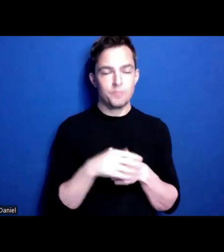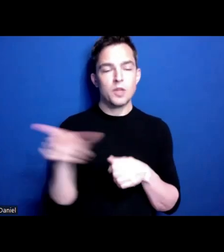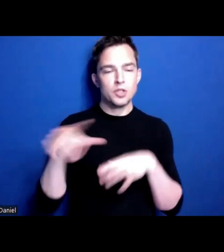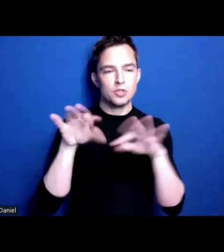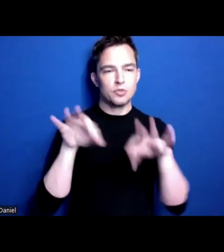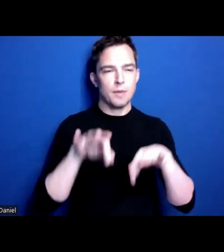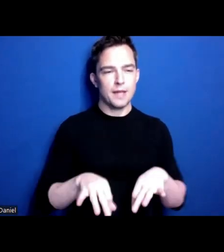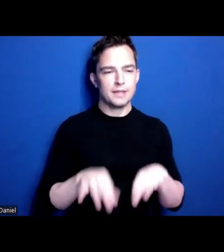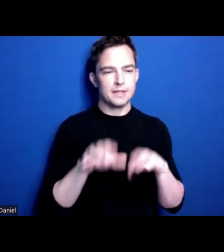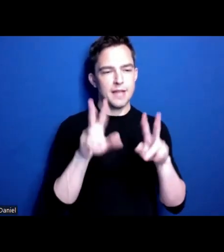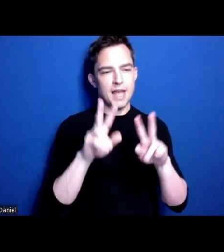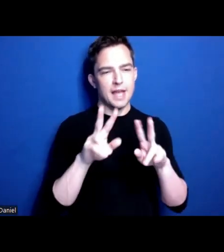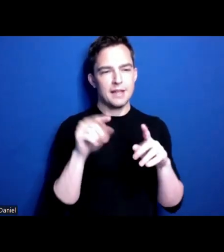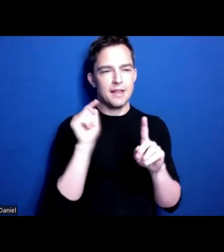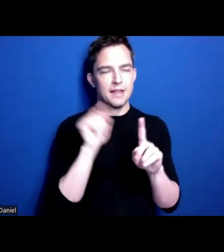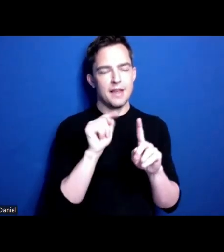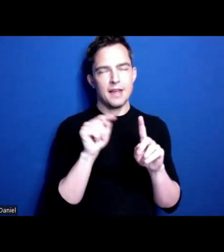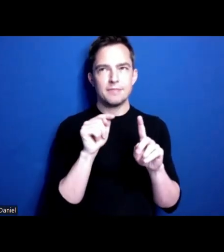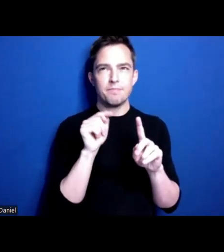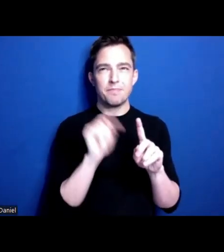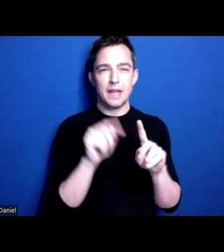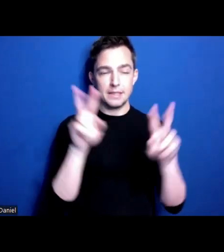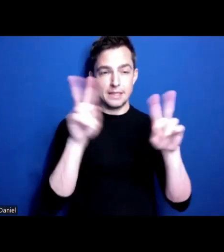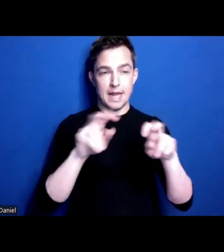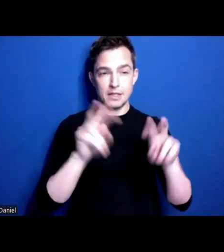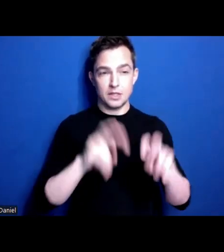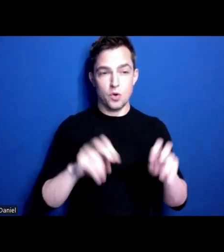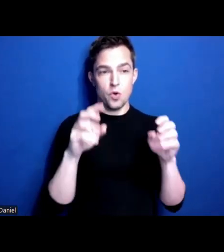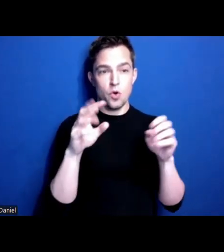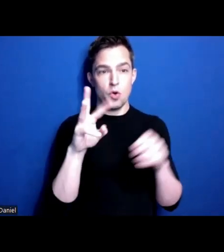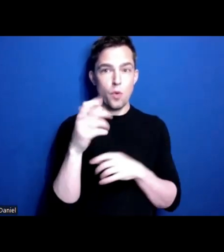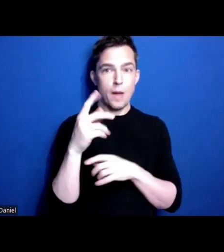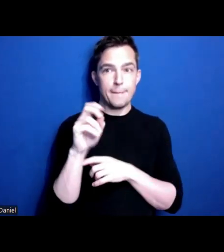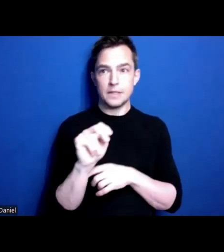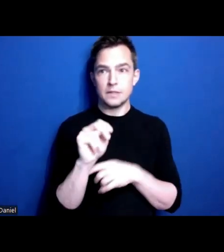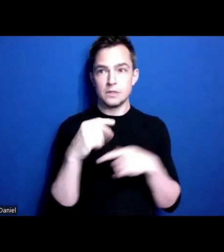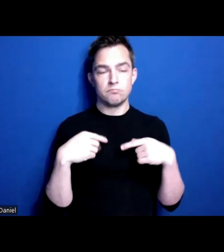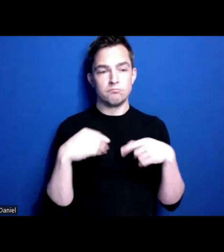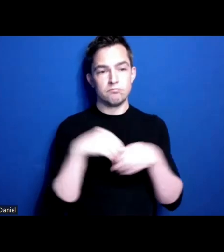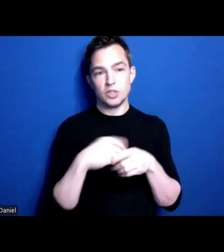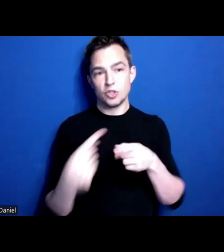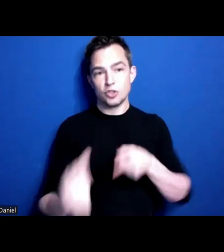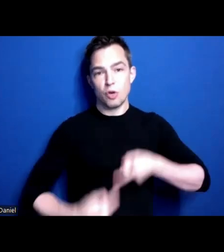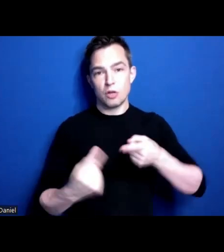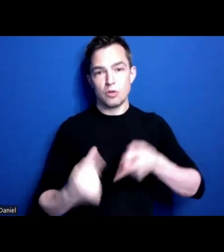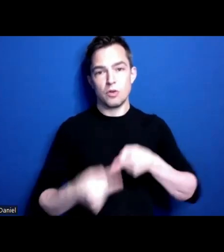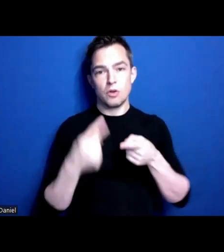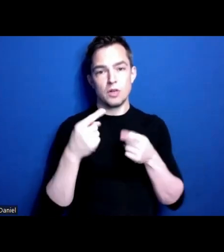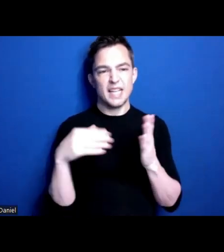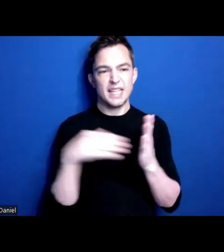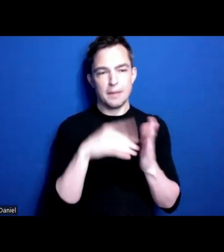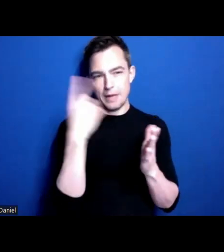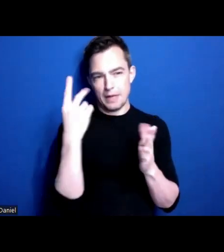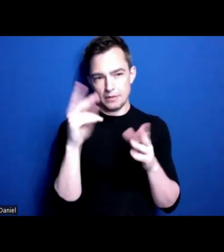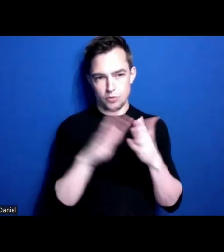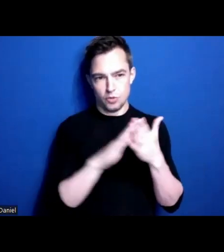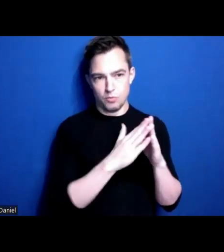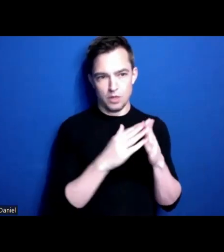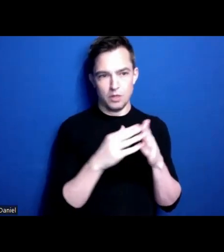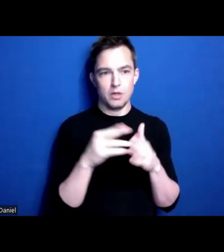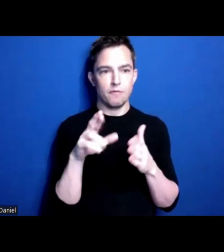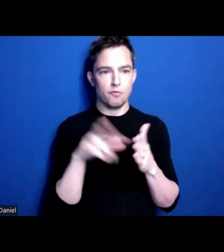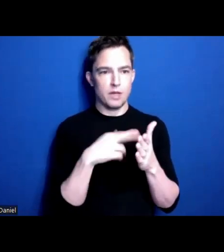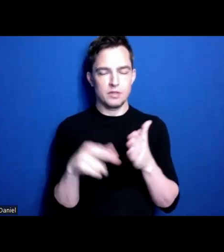it as an analytical weapon in the struggles by the Black community against racism of the